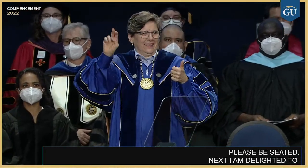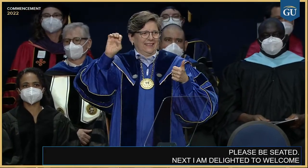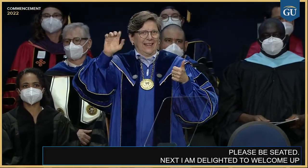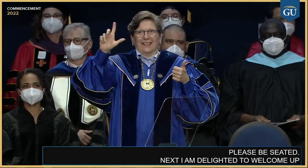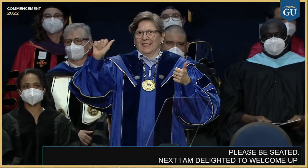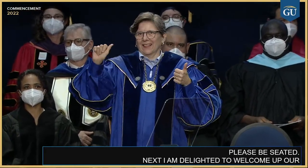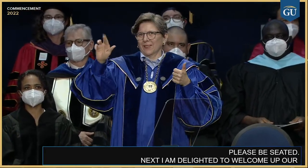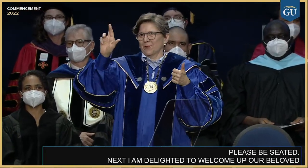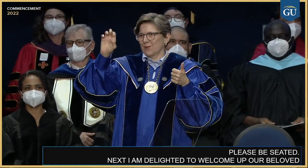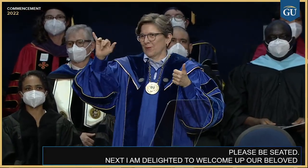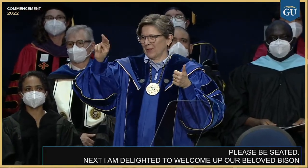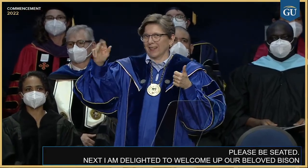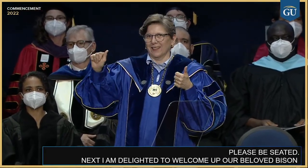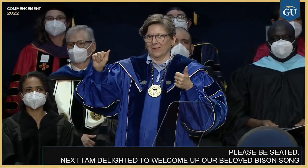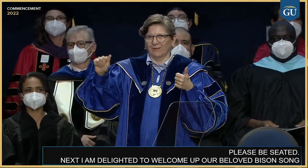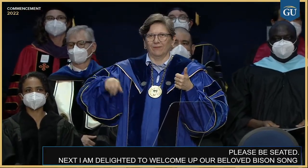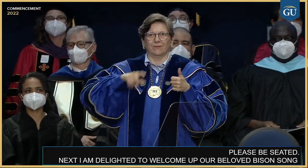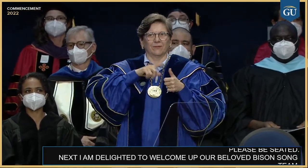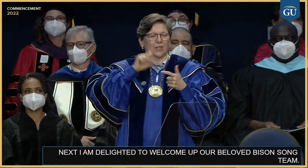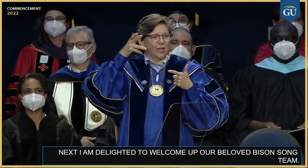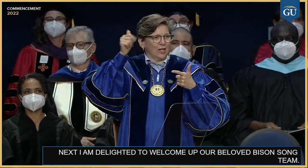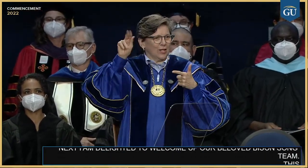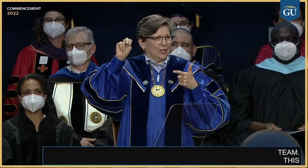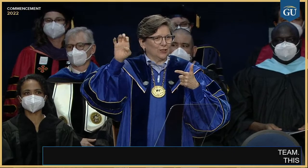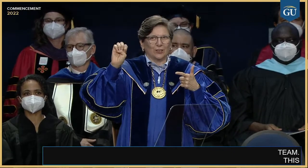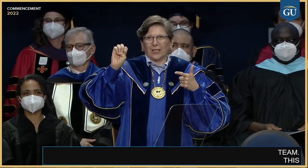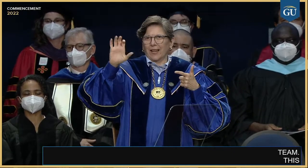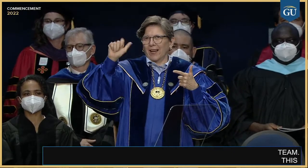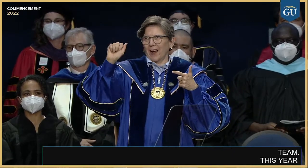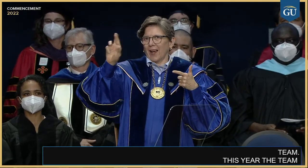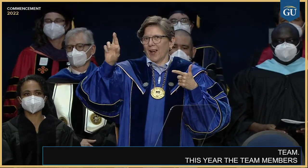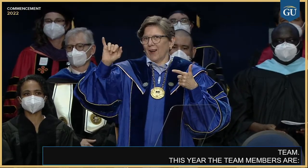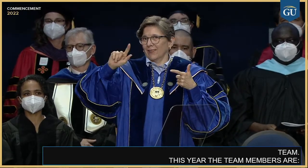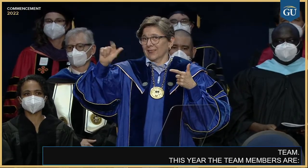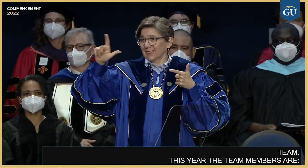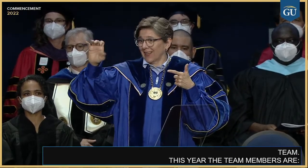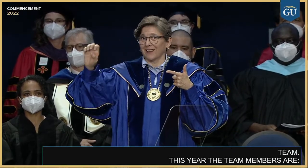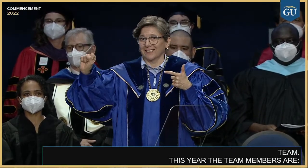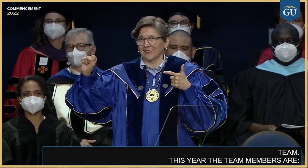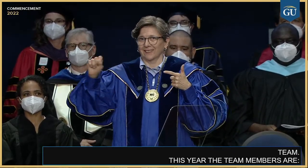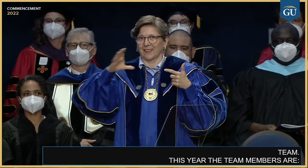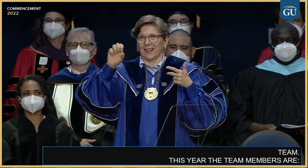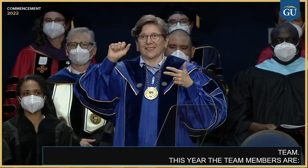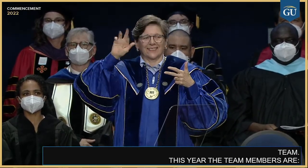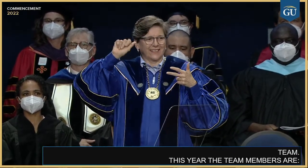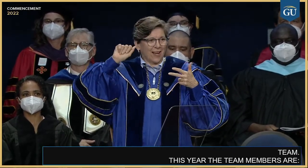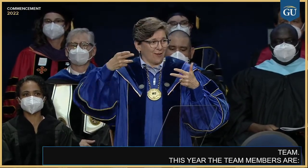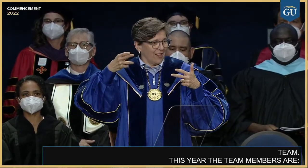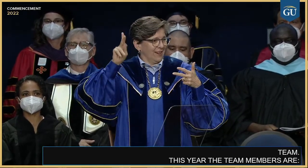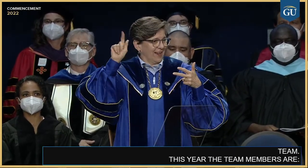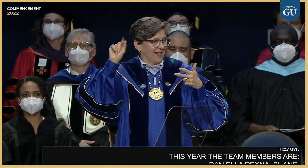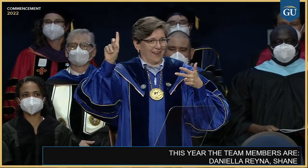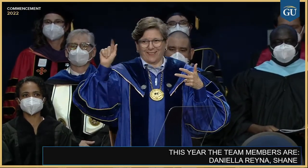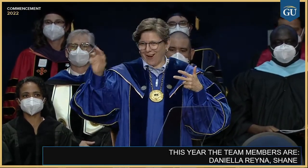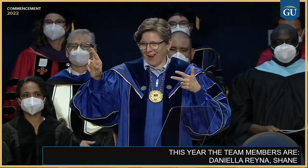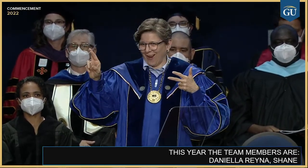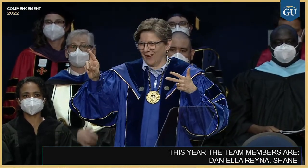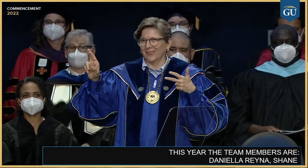are Daniela Reyna, Shane Carrizales, and Sarah Kadar.